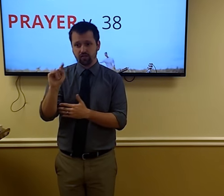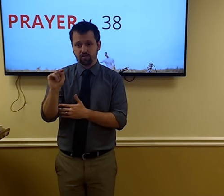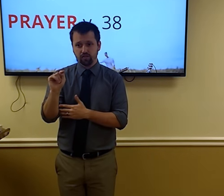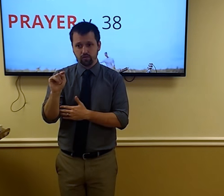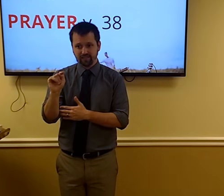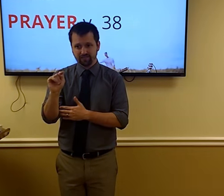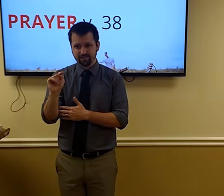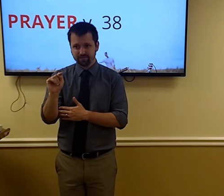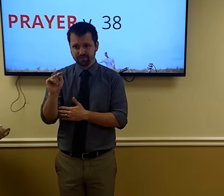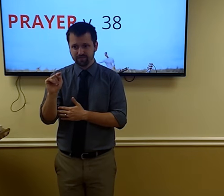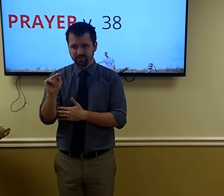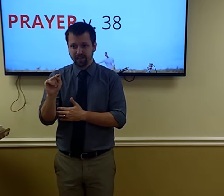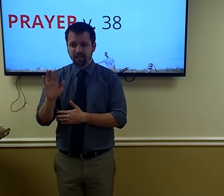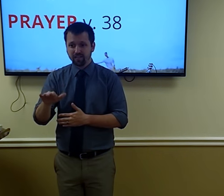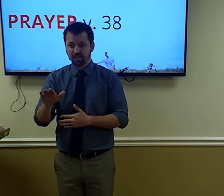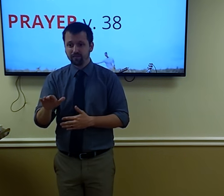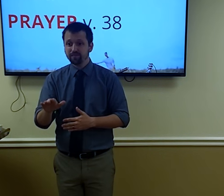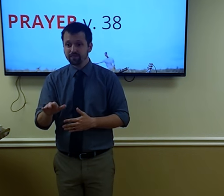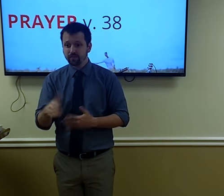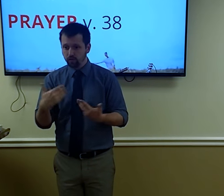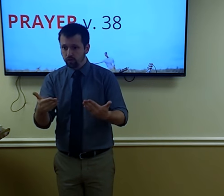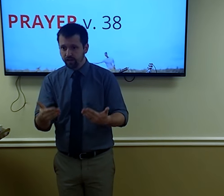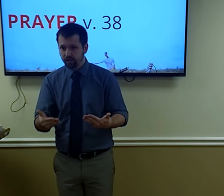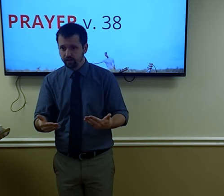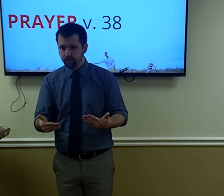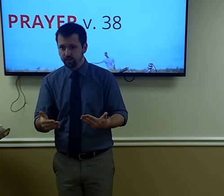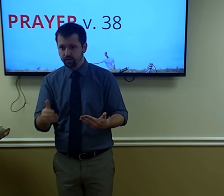it. So, follow go ahead.